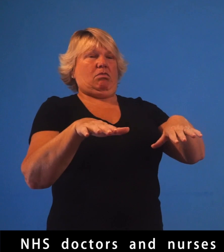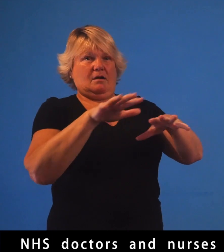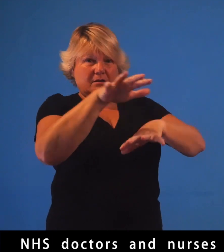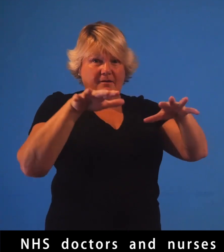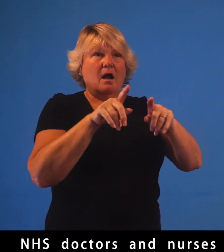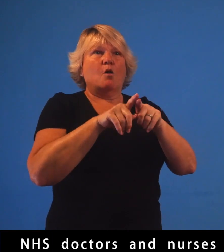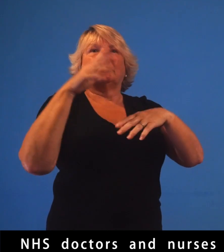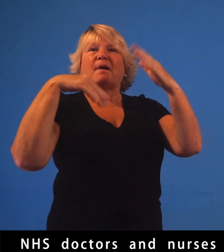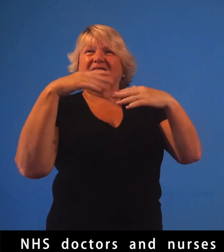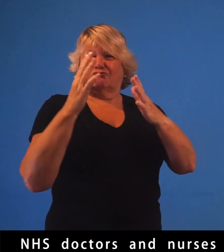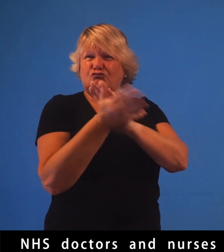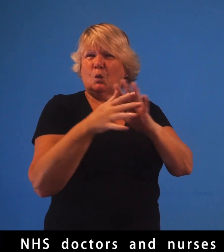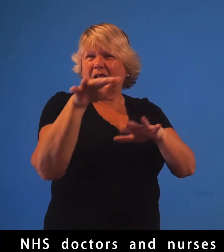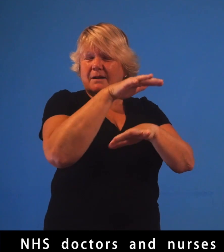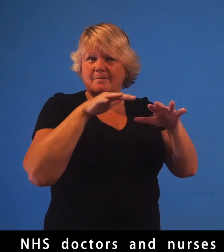buildings.